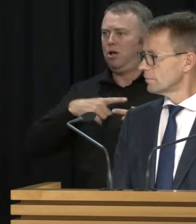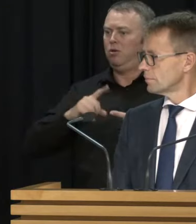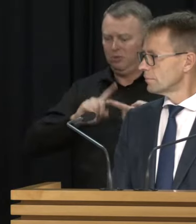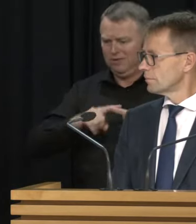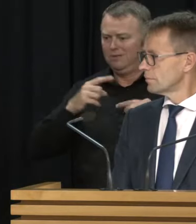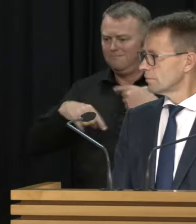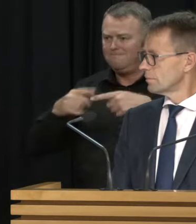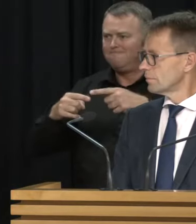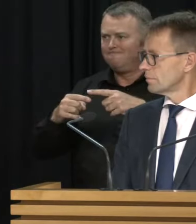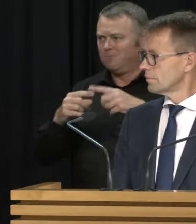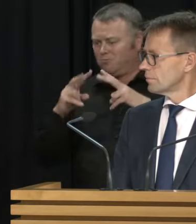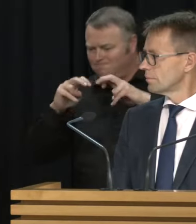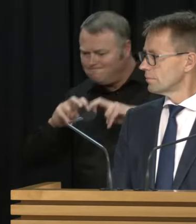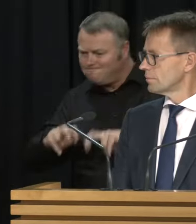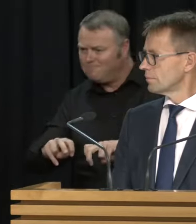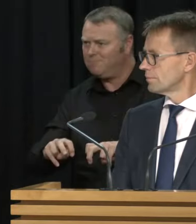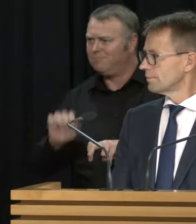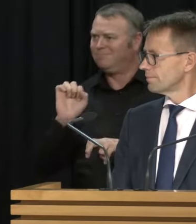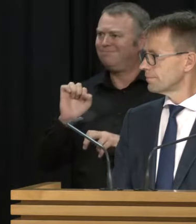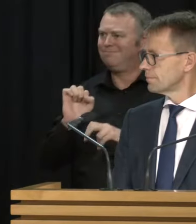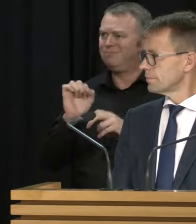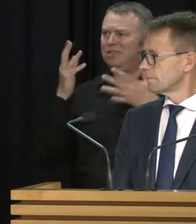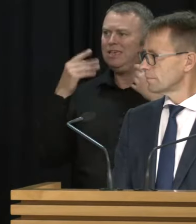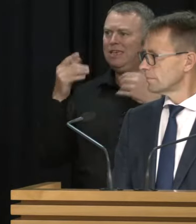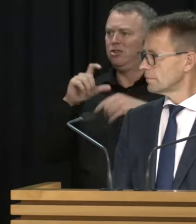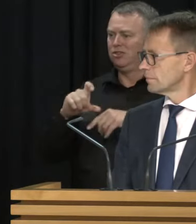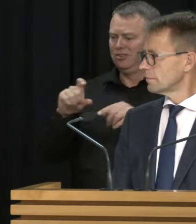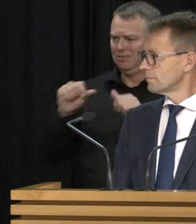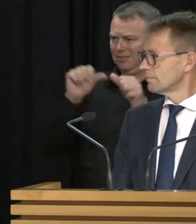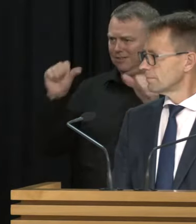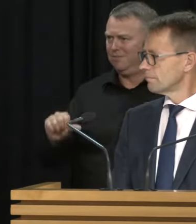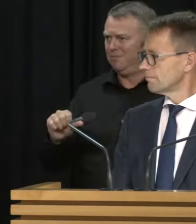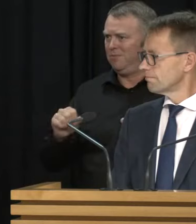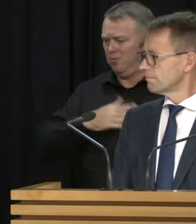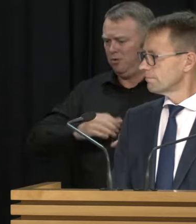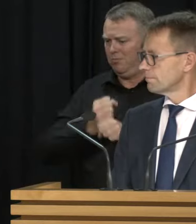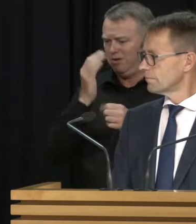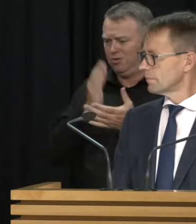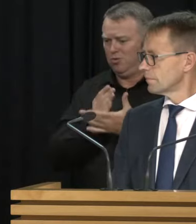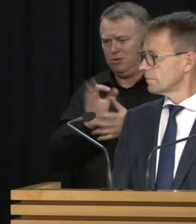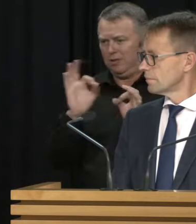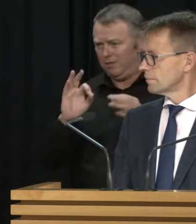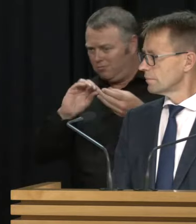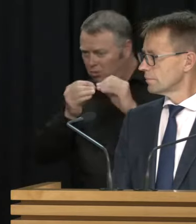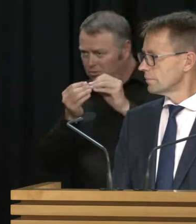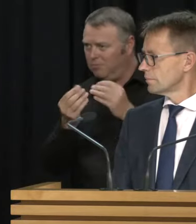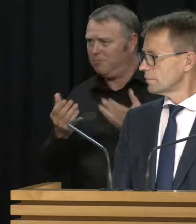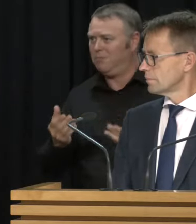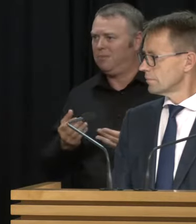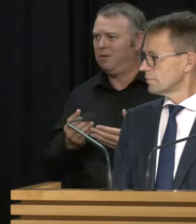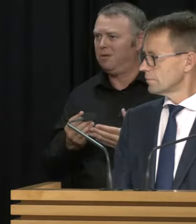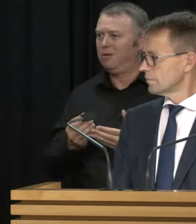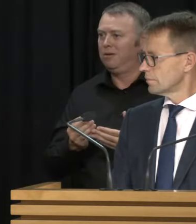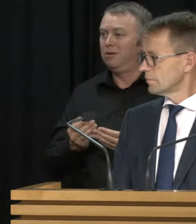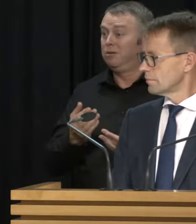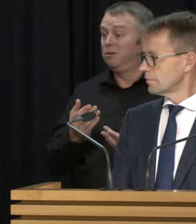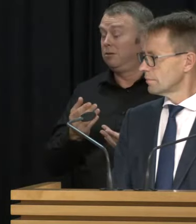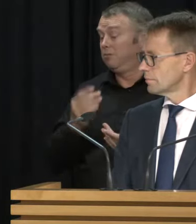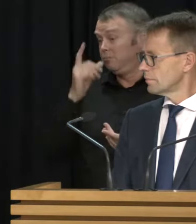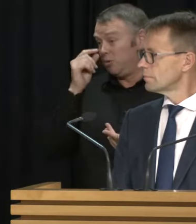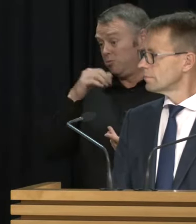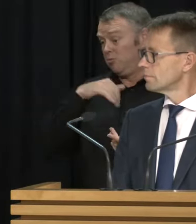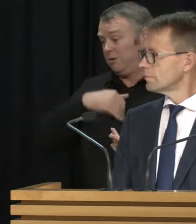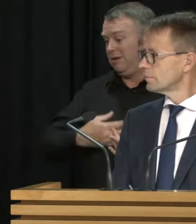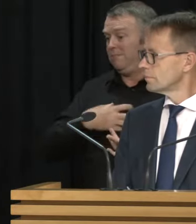absolutely certain that any remaining issues have been dealt with there, and if we need to put more work into the